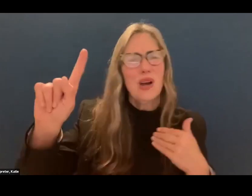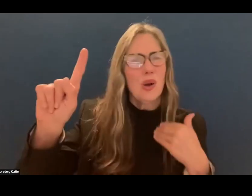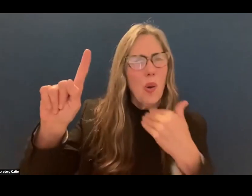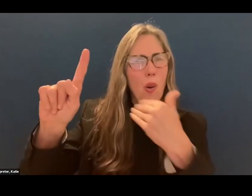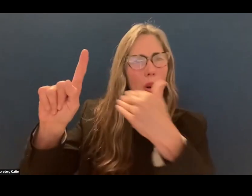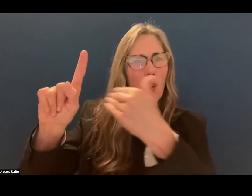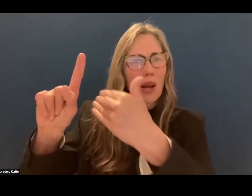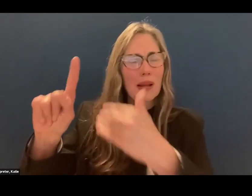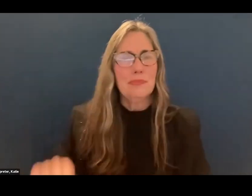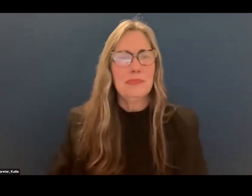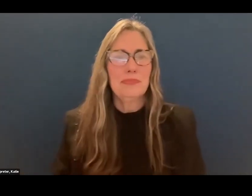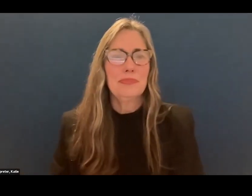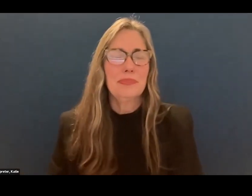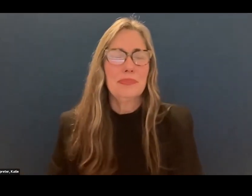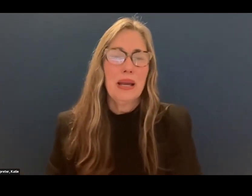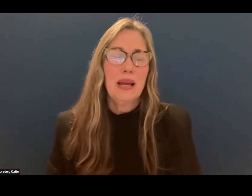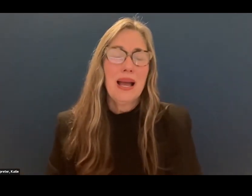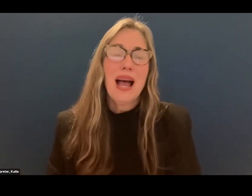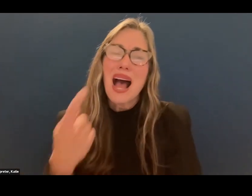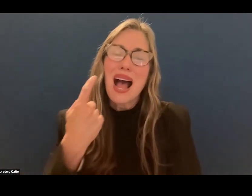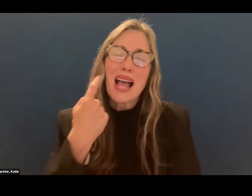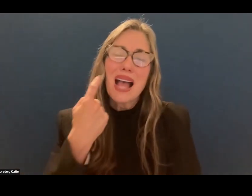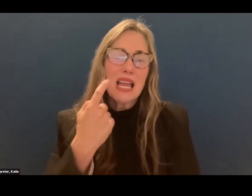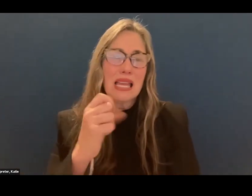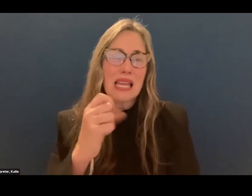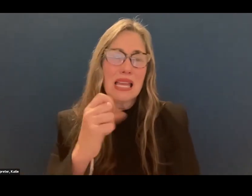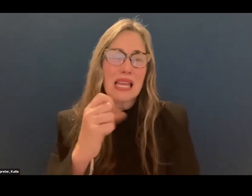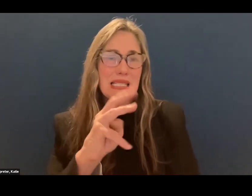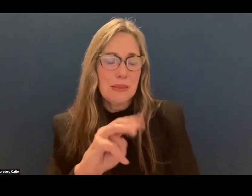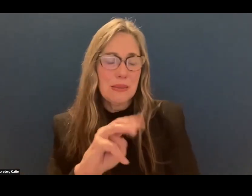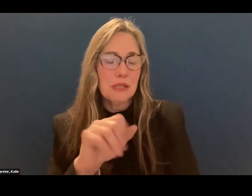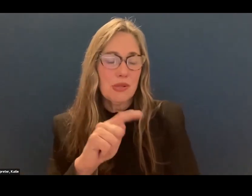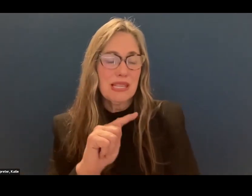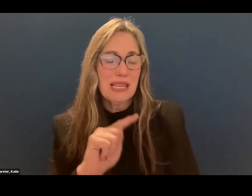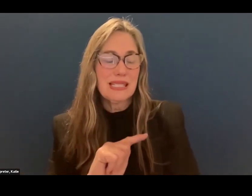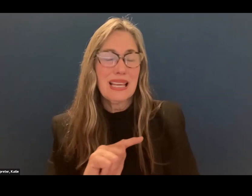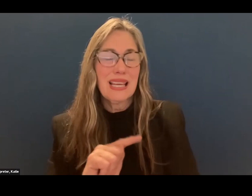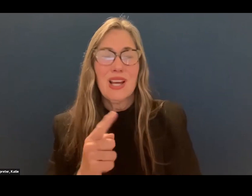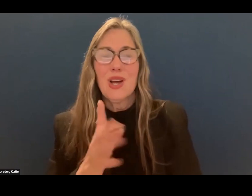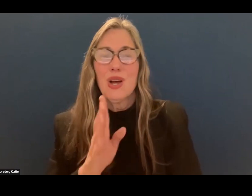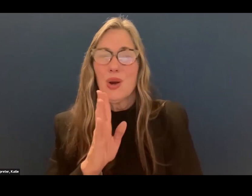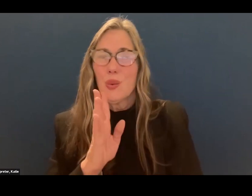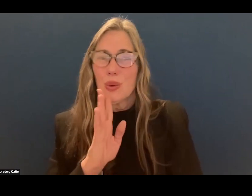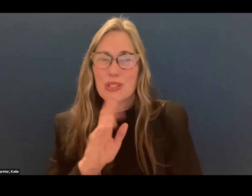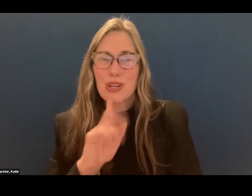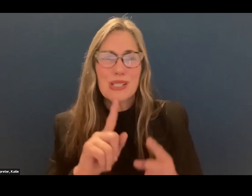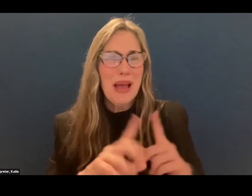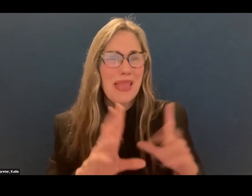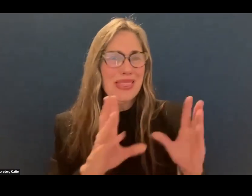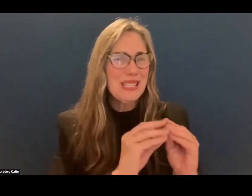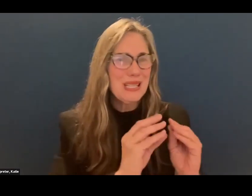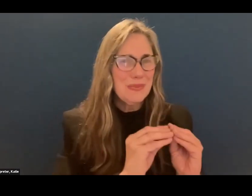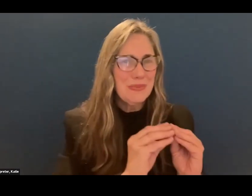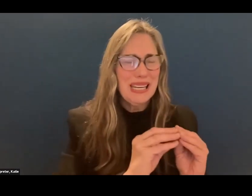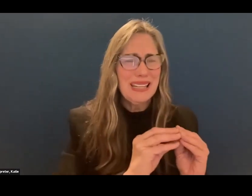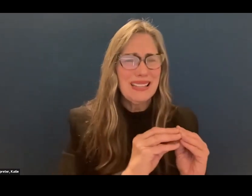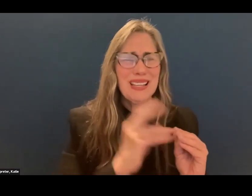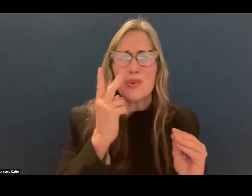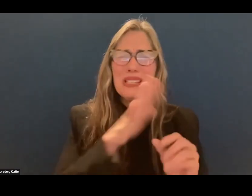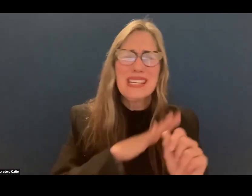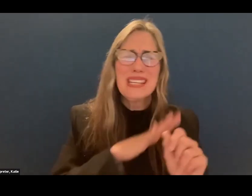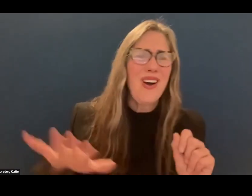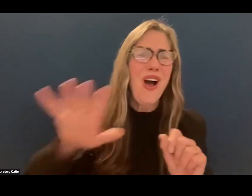here are societal as well. And one of the things he said that, education cannot do this alone. And so I appreciate